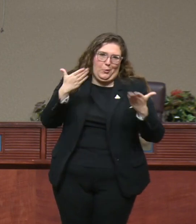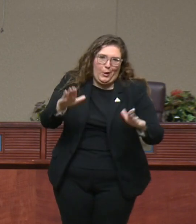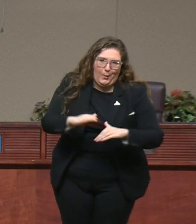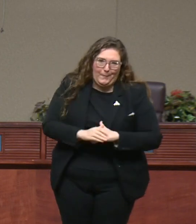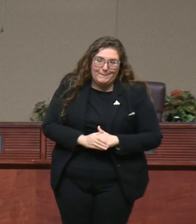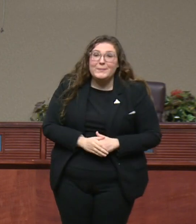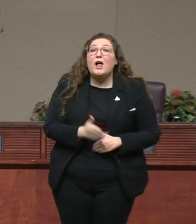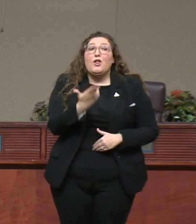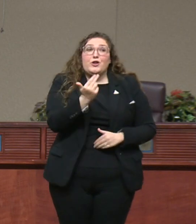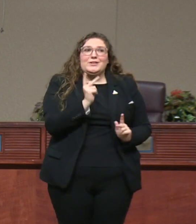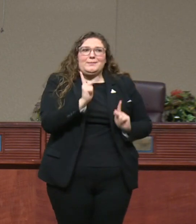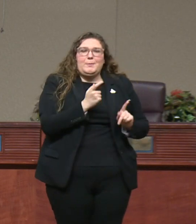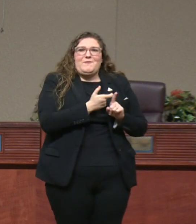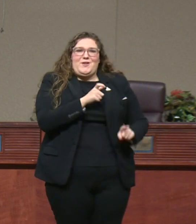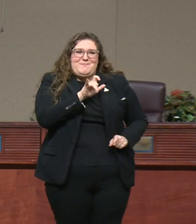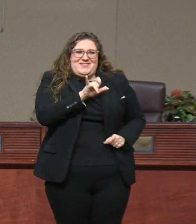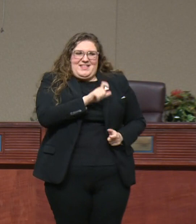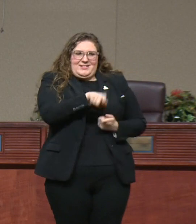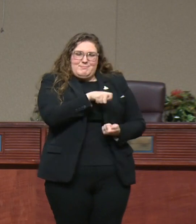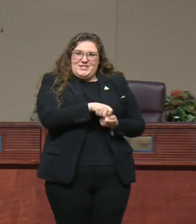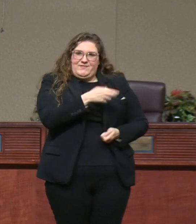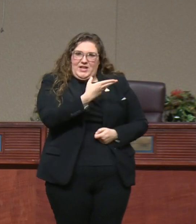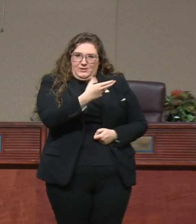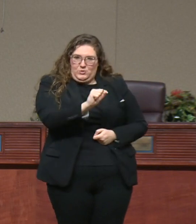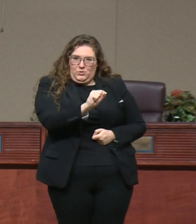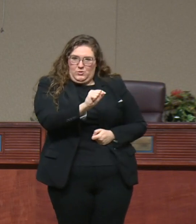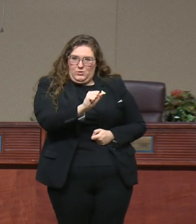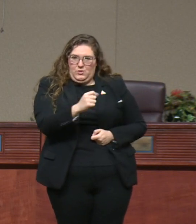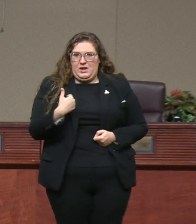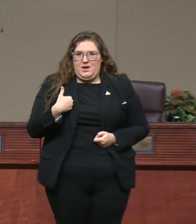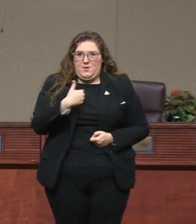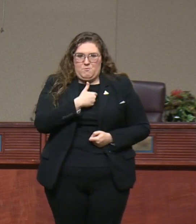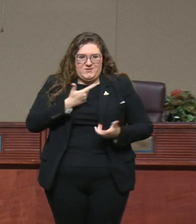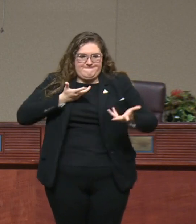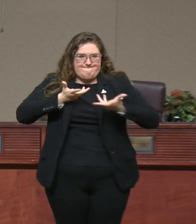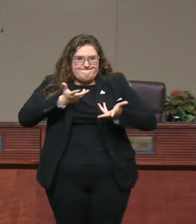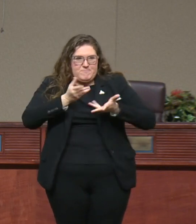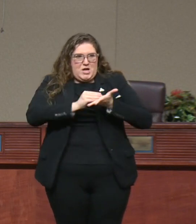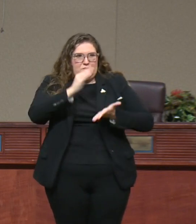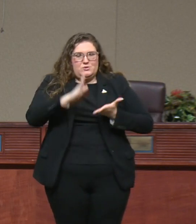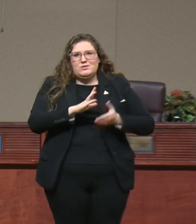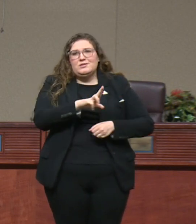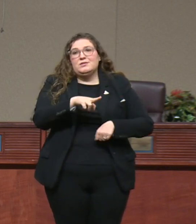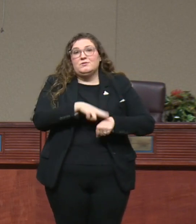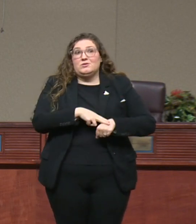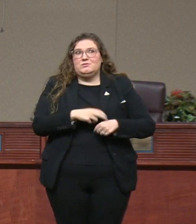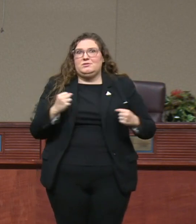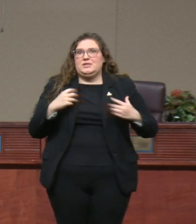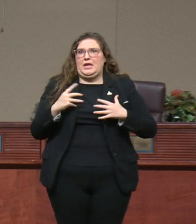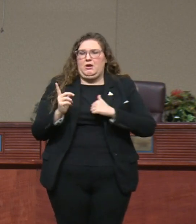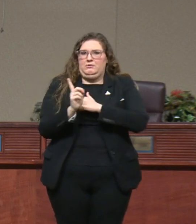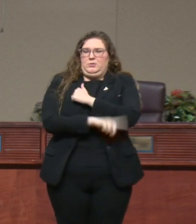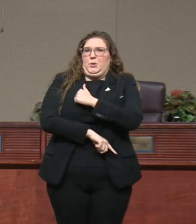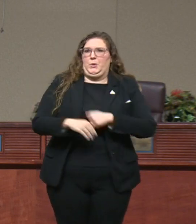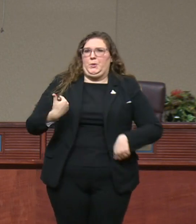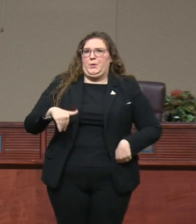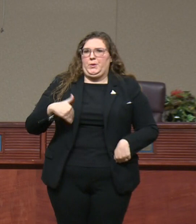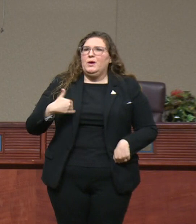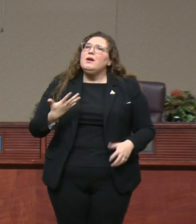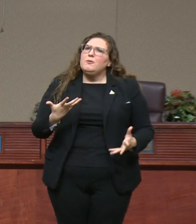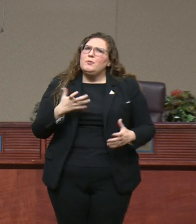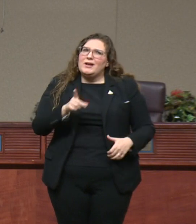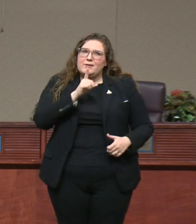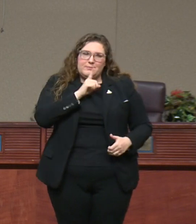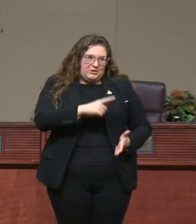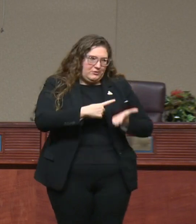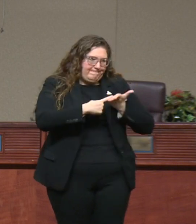all these. And we are dealing with the students in the sense that, of course, they are afraid of the consequences. So talking to them